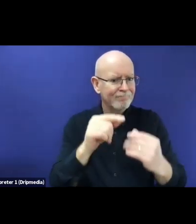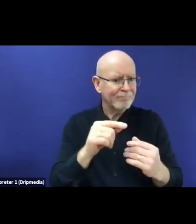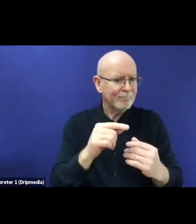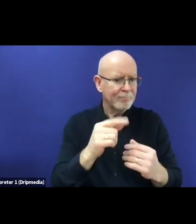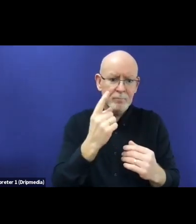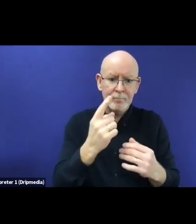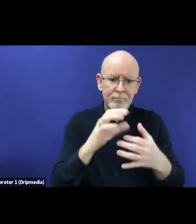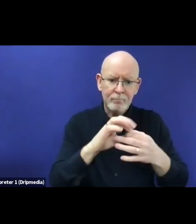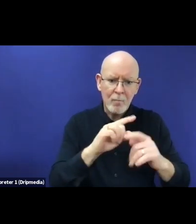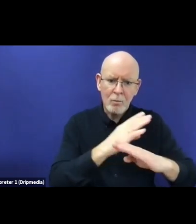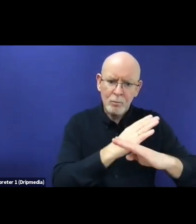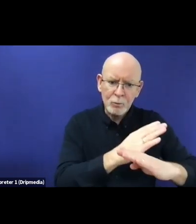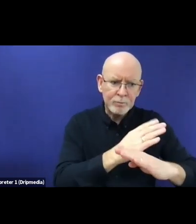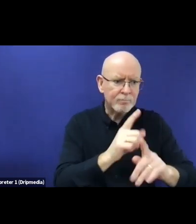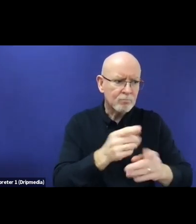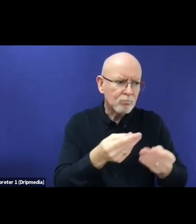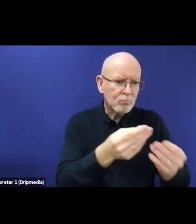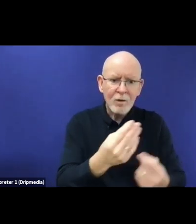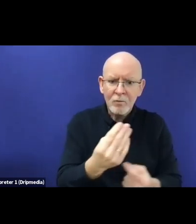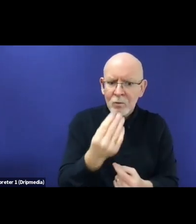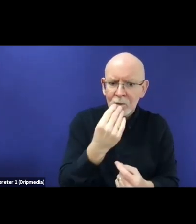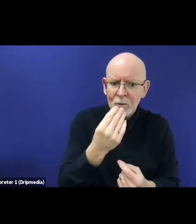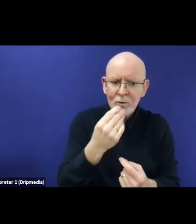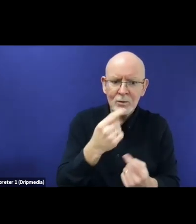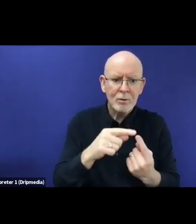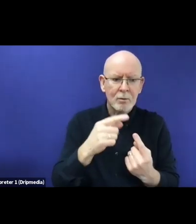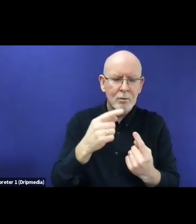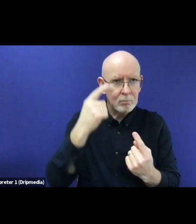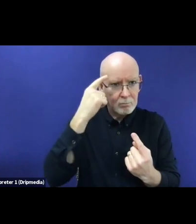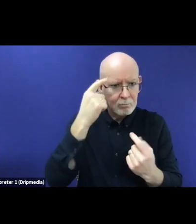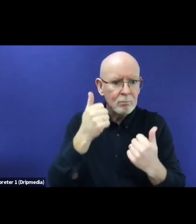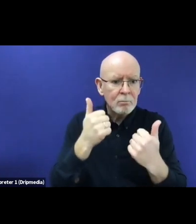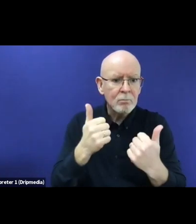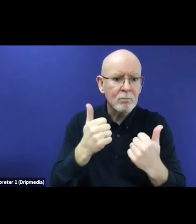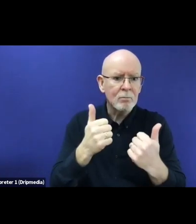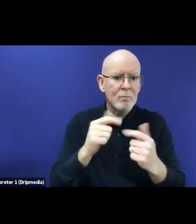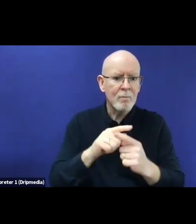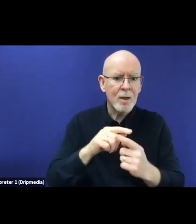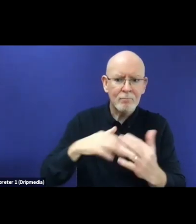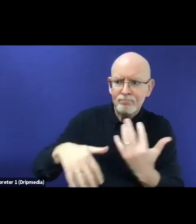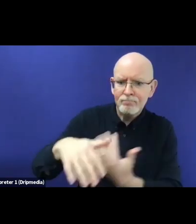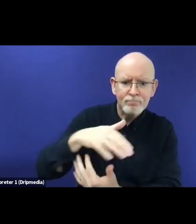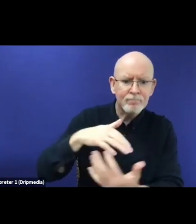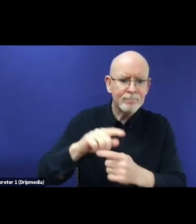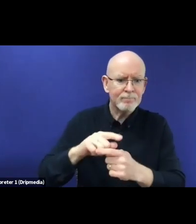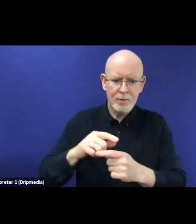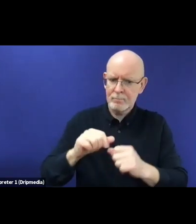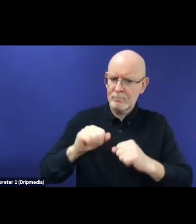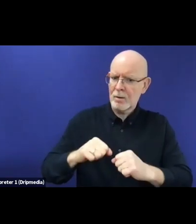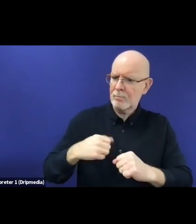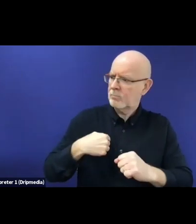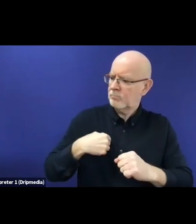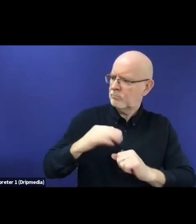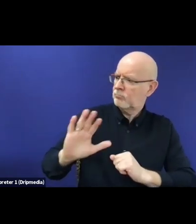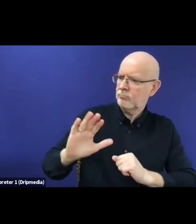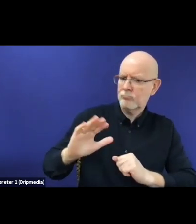persons in the camp. And recently, the people I met in in Somalia, the youths